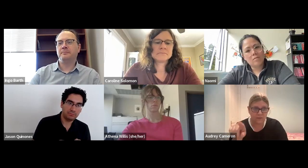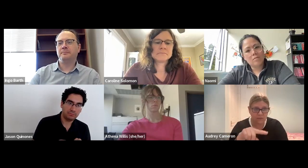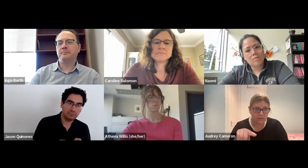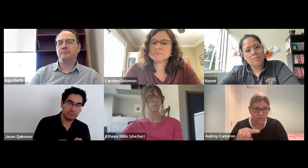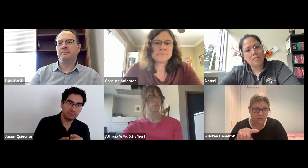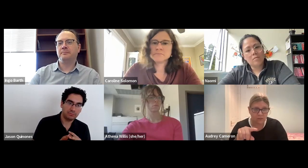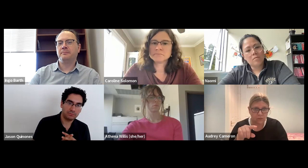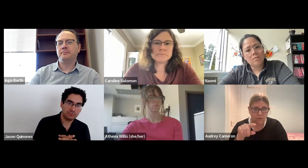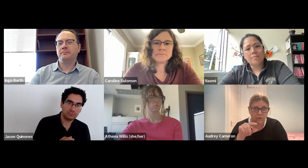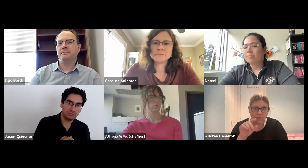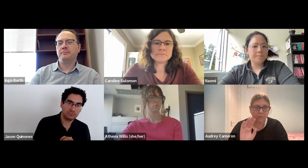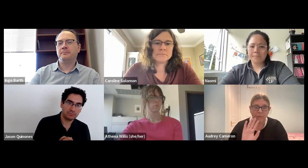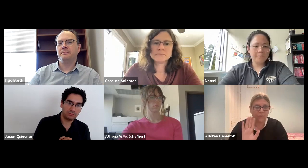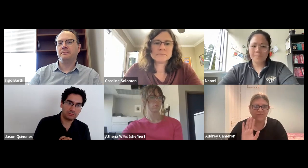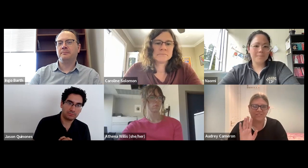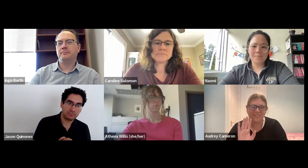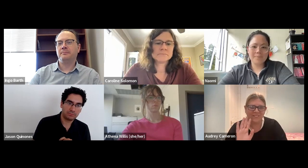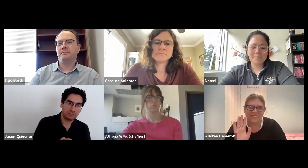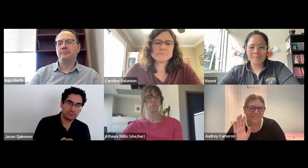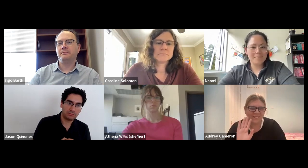Do all of you work at Gallaudet? No.